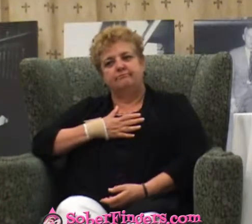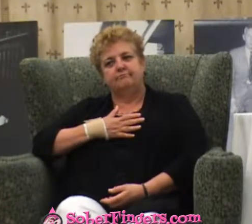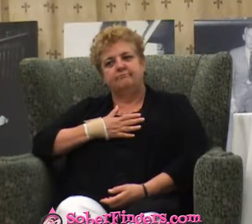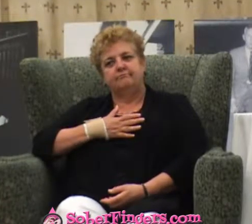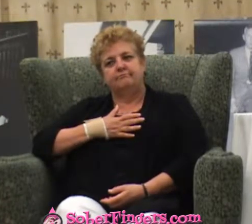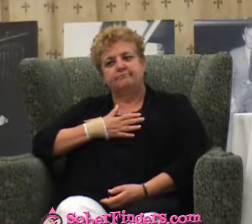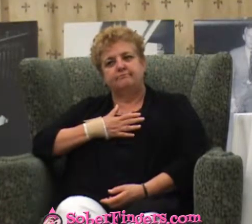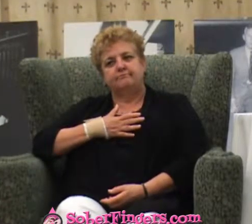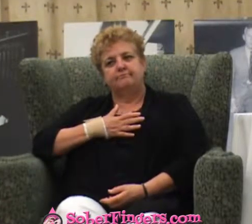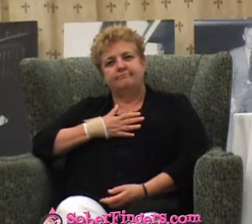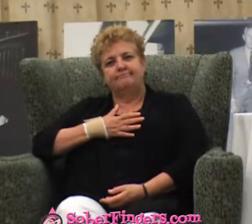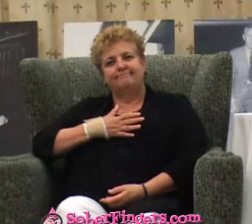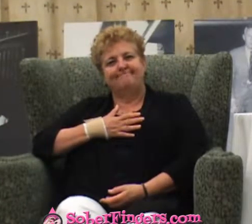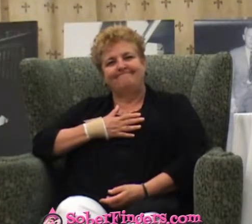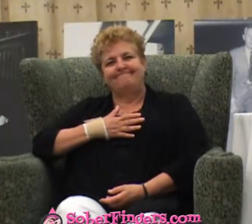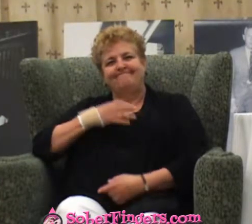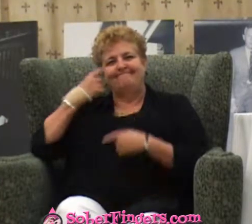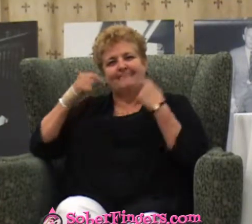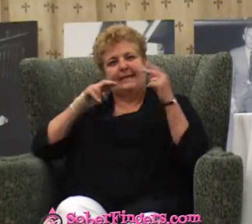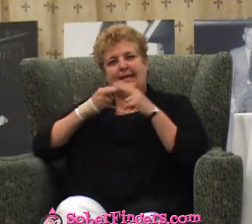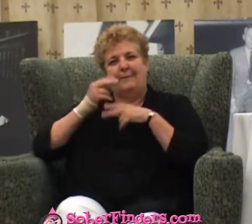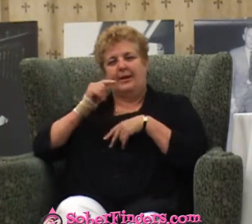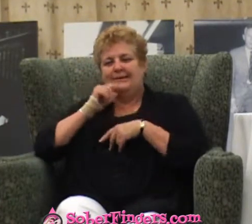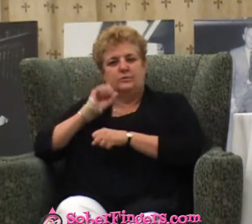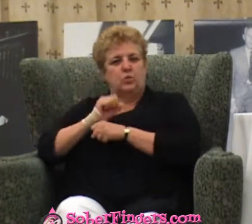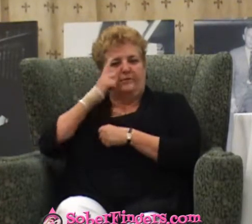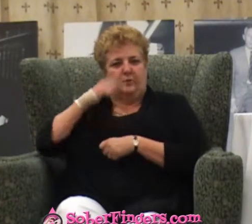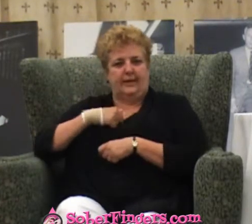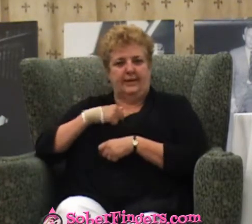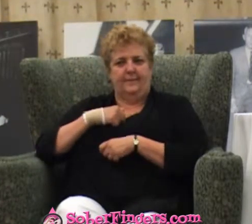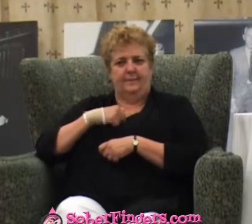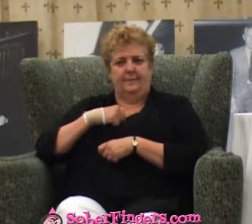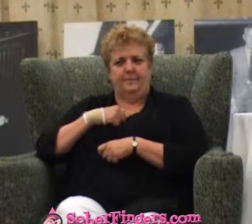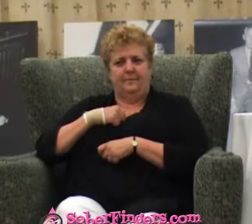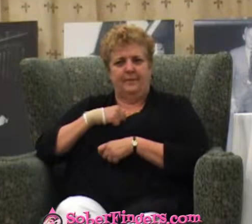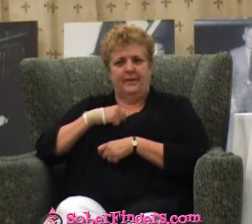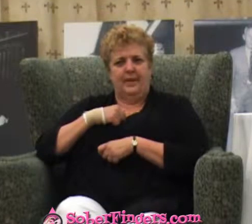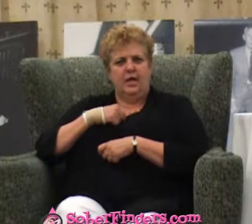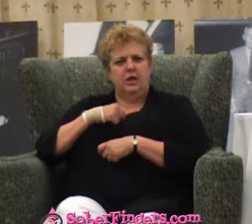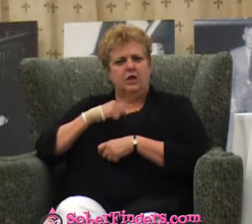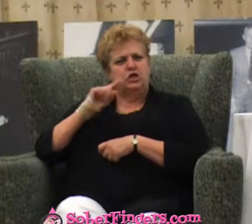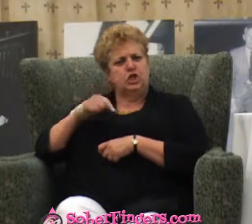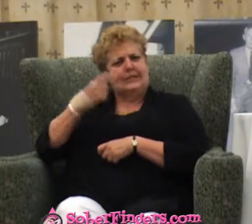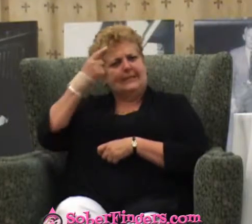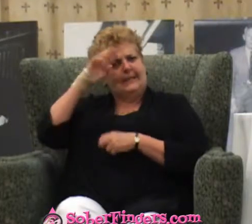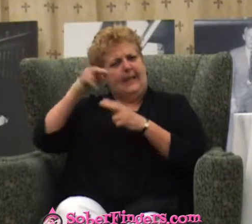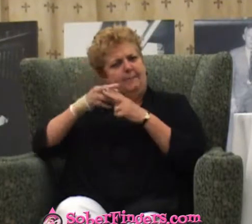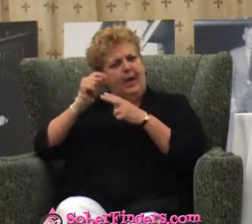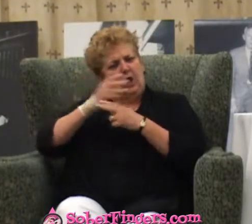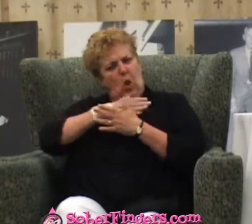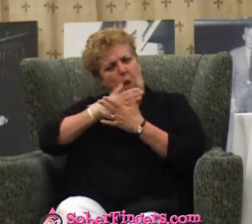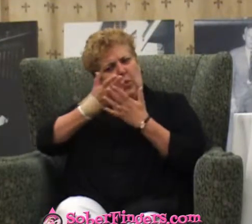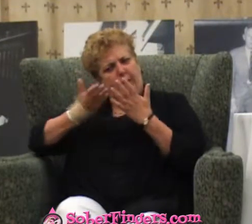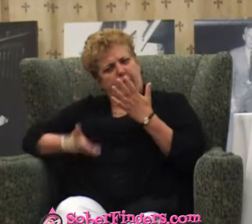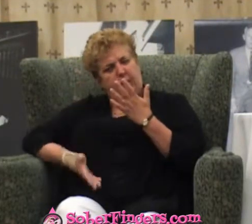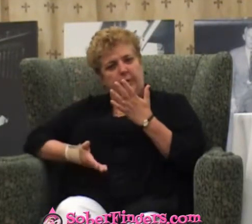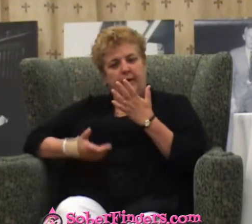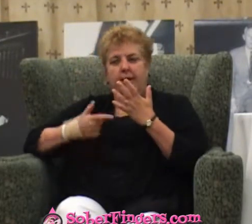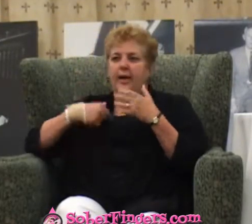Thinking it through doesn't work for a guy like me. I love it when they say, just play the tape through. I love that. I'm driving my brand new